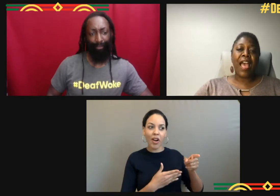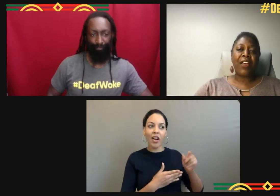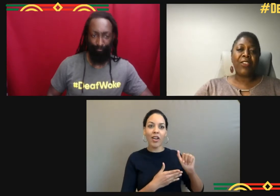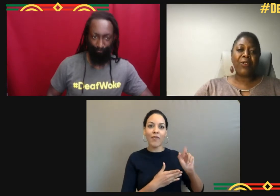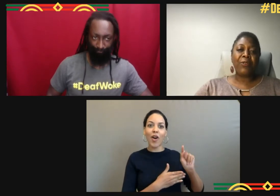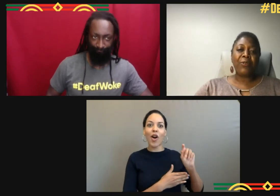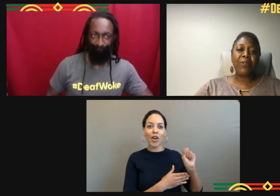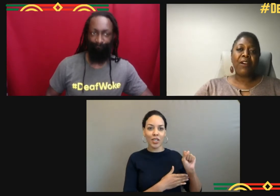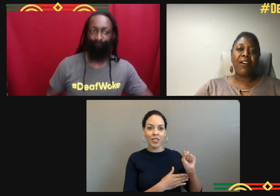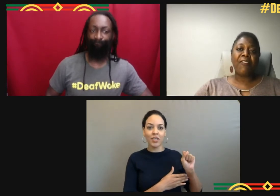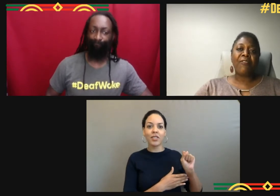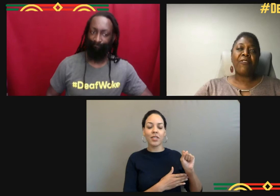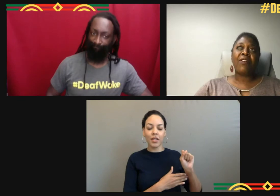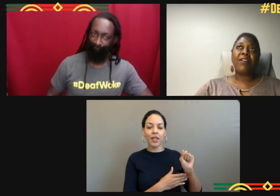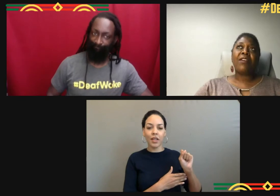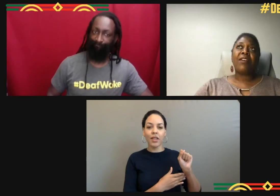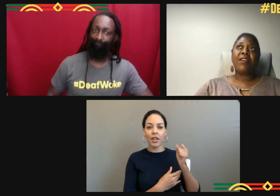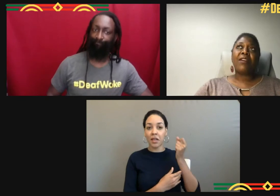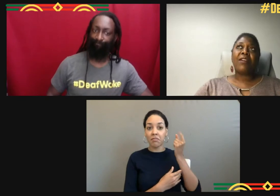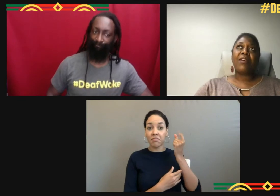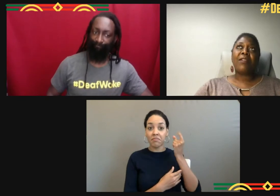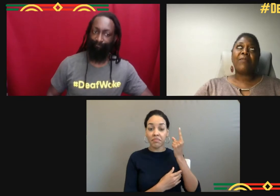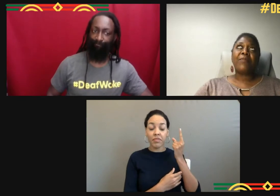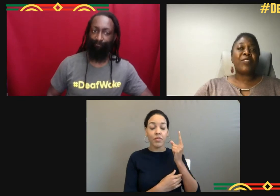the value of